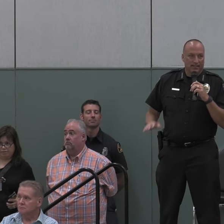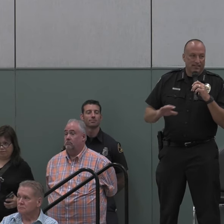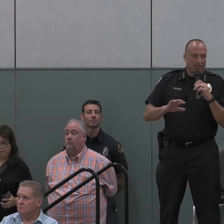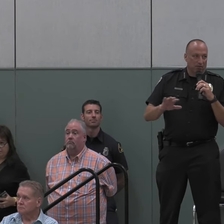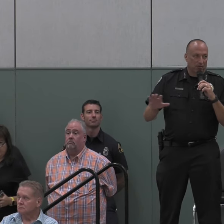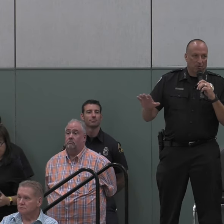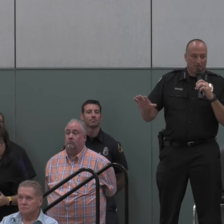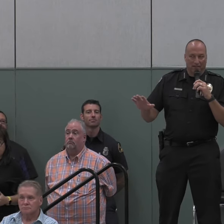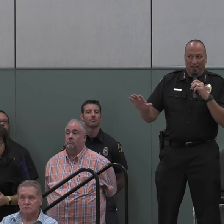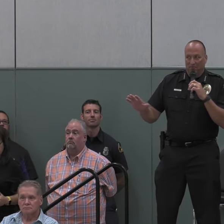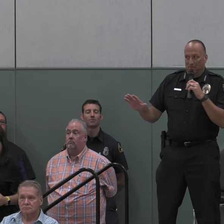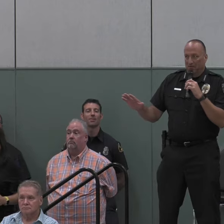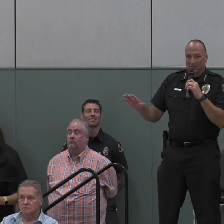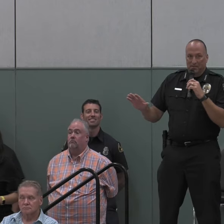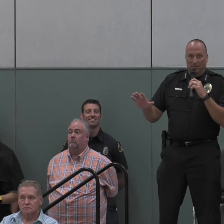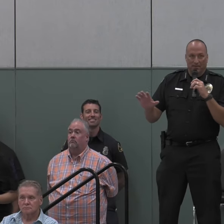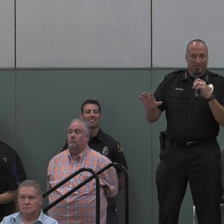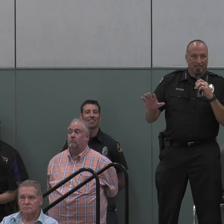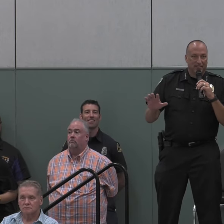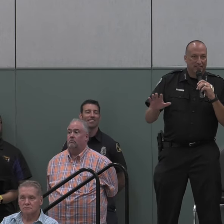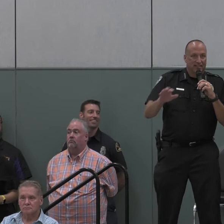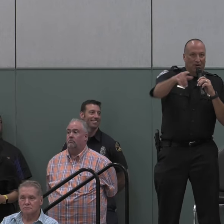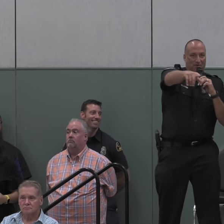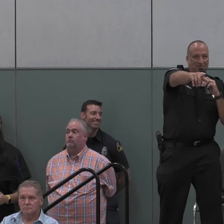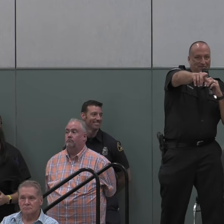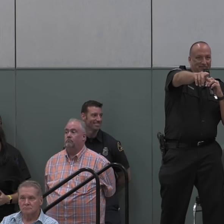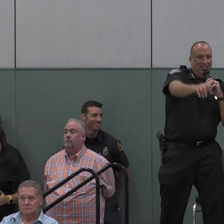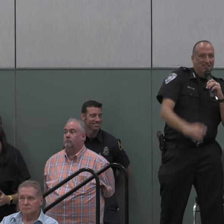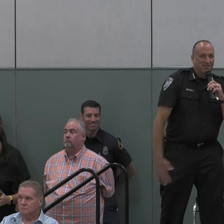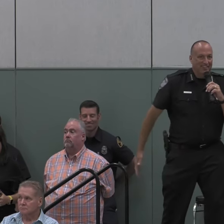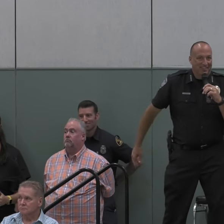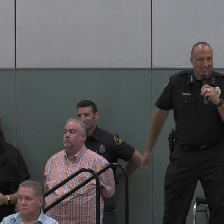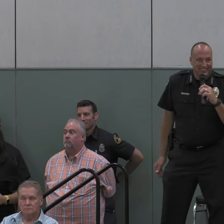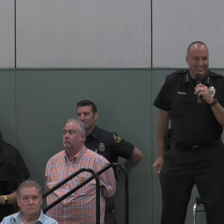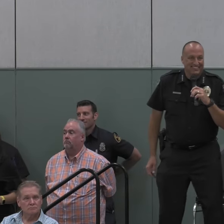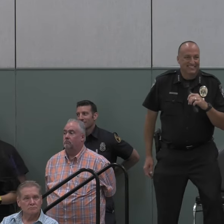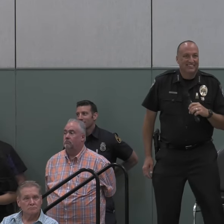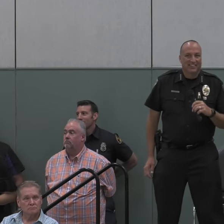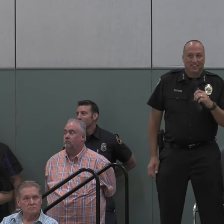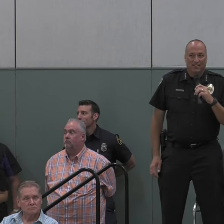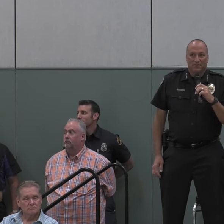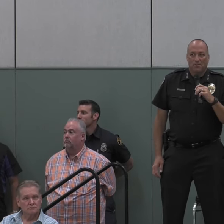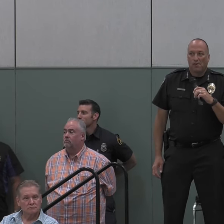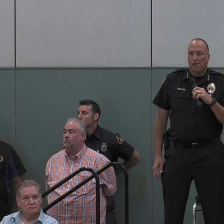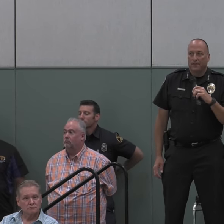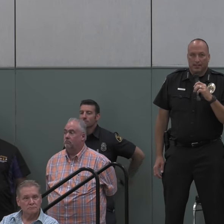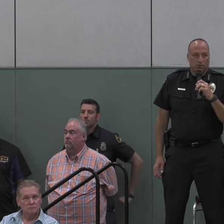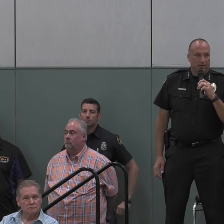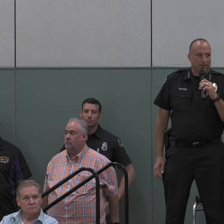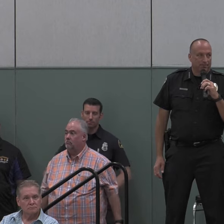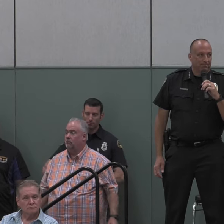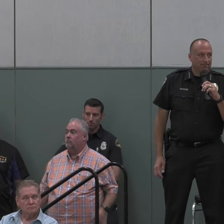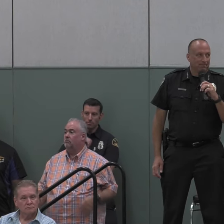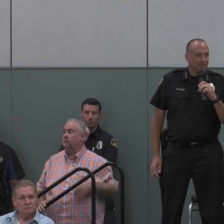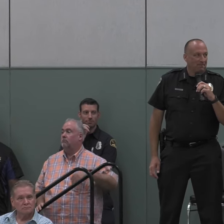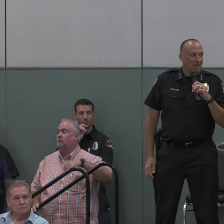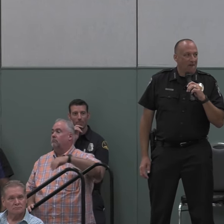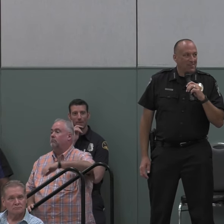Sorry, I didn't see where the question came from, otherwise I would have. Oh, yes, thank you. Next